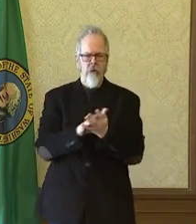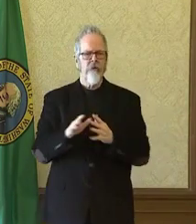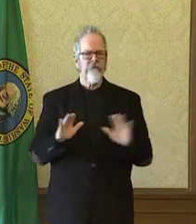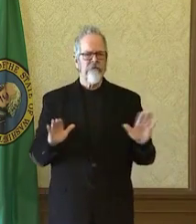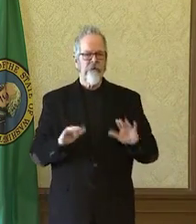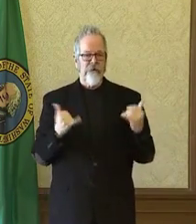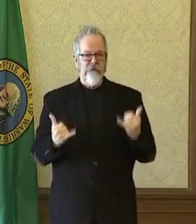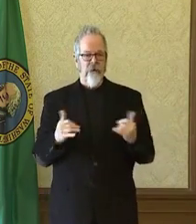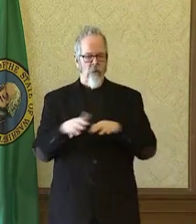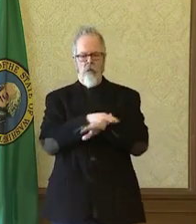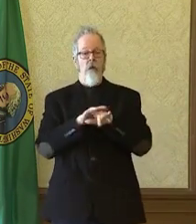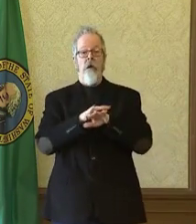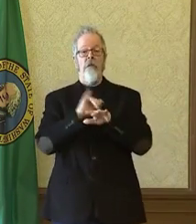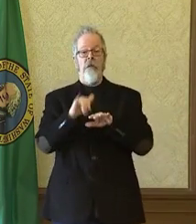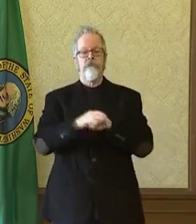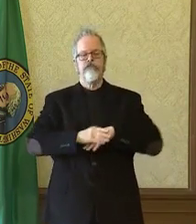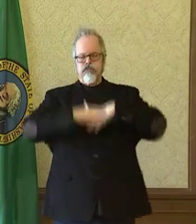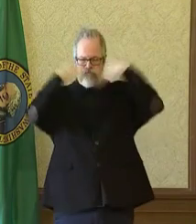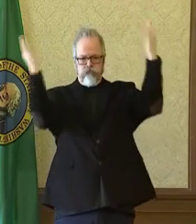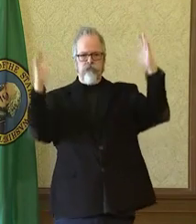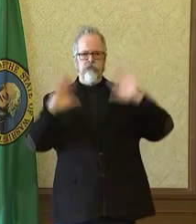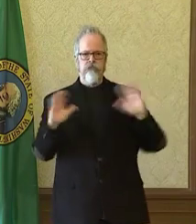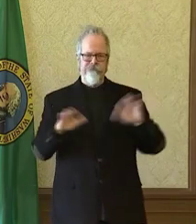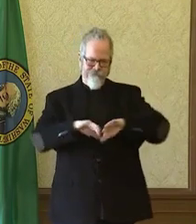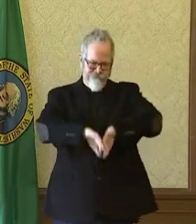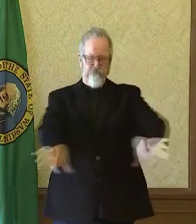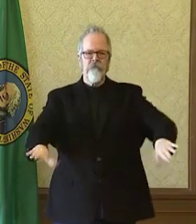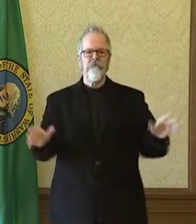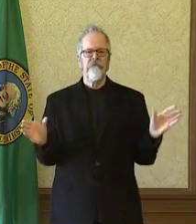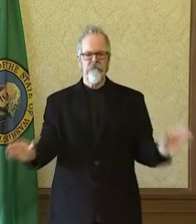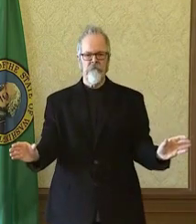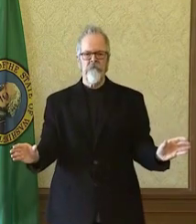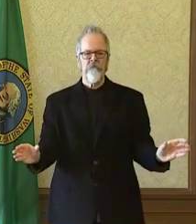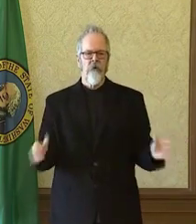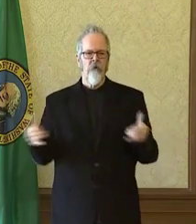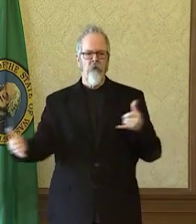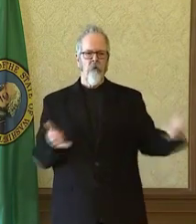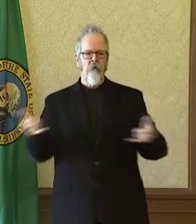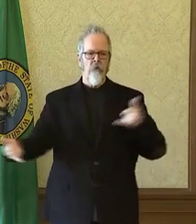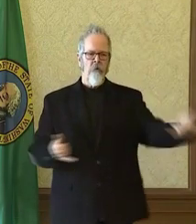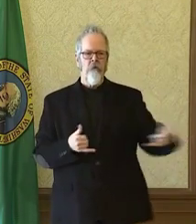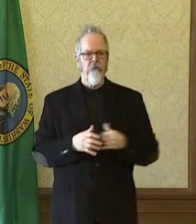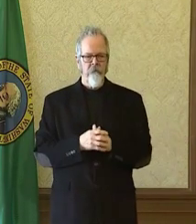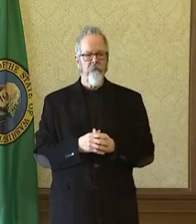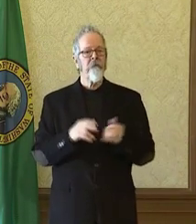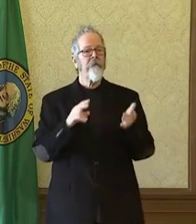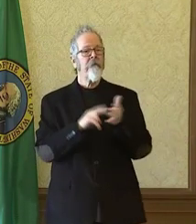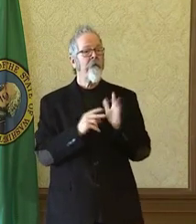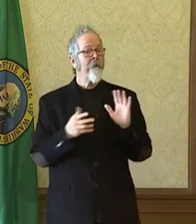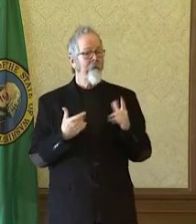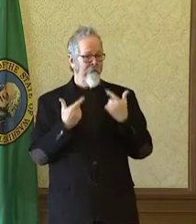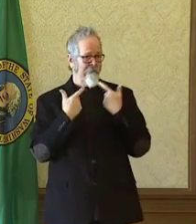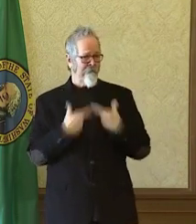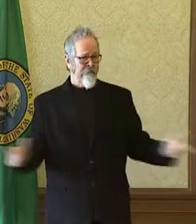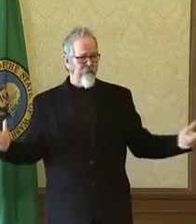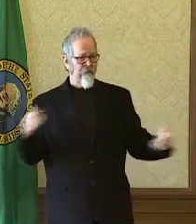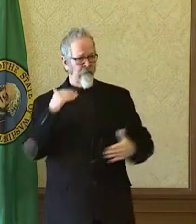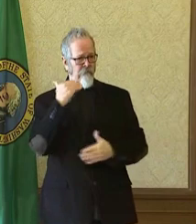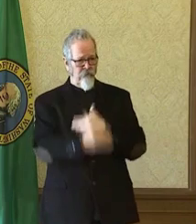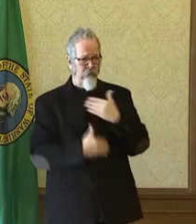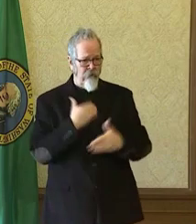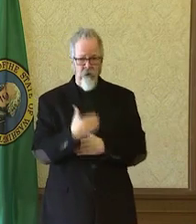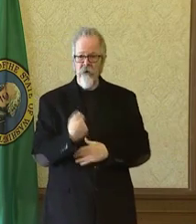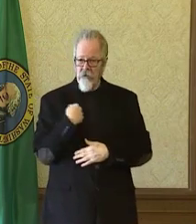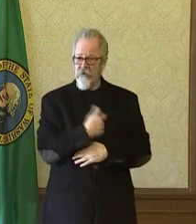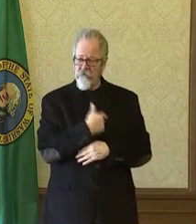to expedite this. This is a huge mountain to climb, and I'm glad we're climbing it as fast as humanly possible. The issue of construction, this is